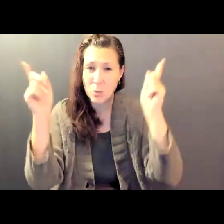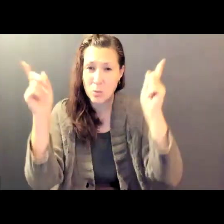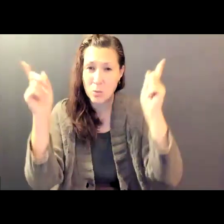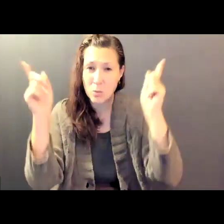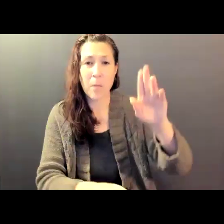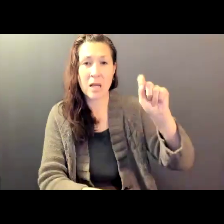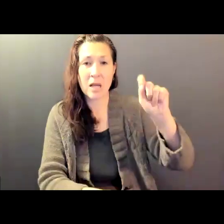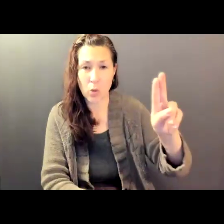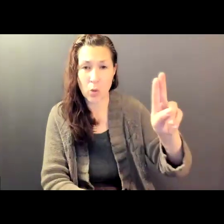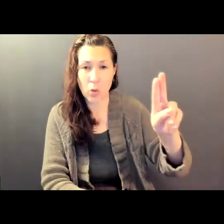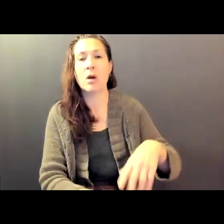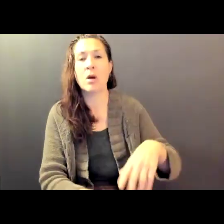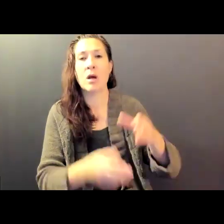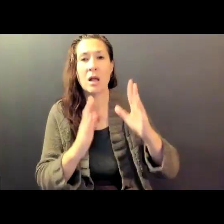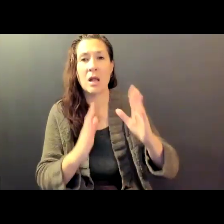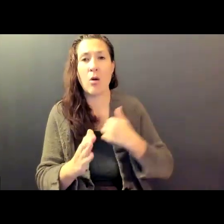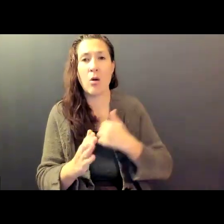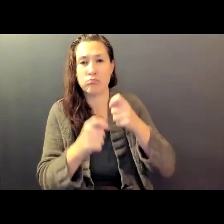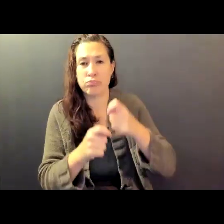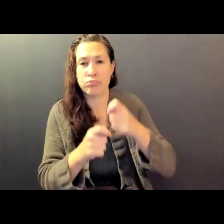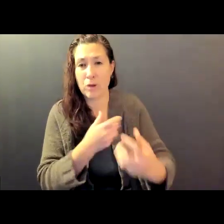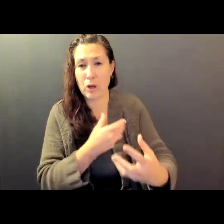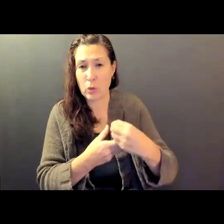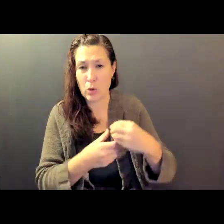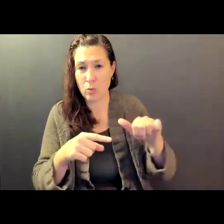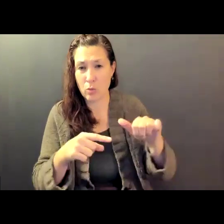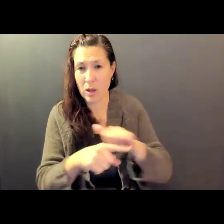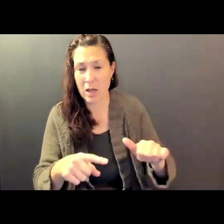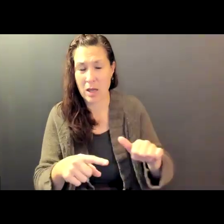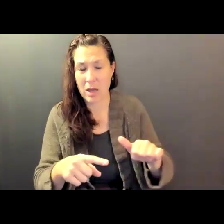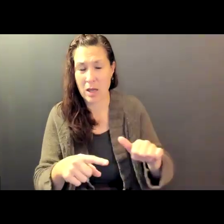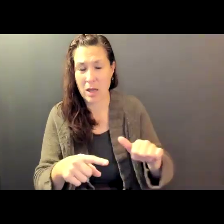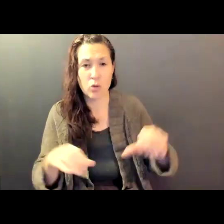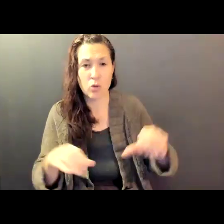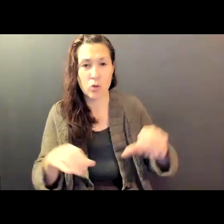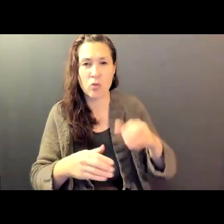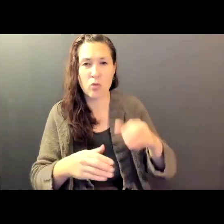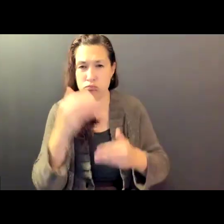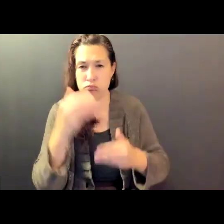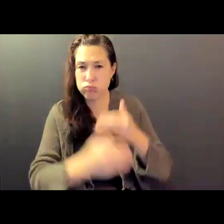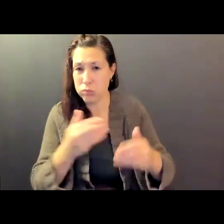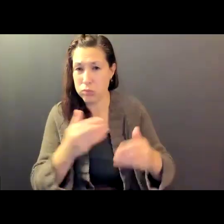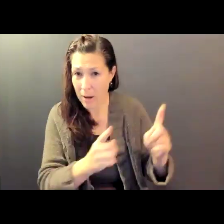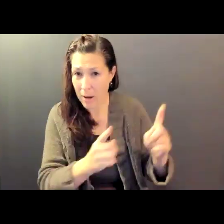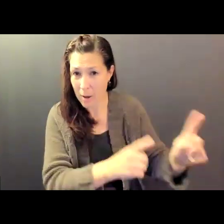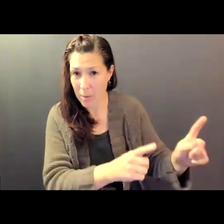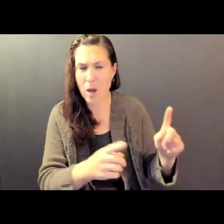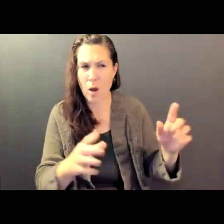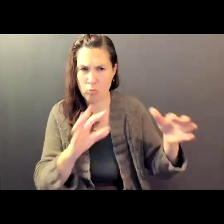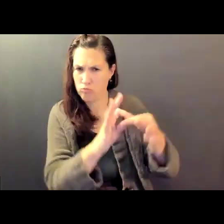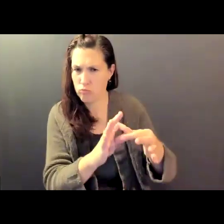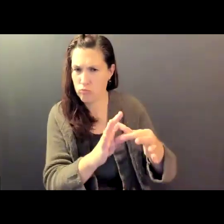Union that allowed us to revamp inclusive practices and do the rollout we're doing now in collaboration with our teachers.